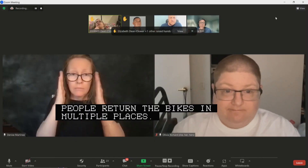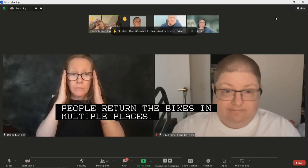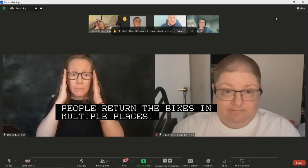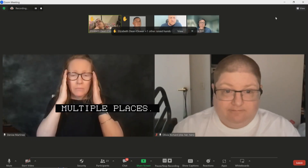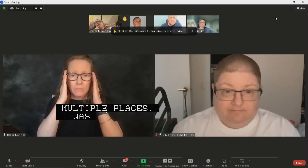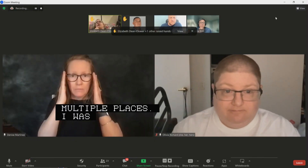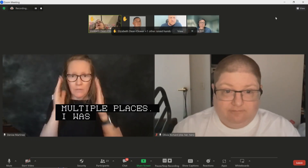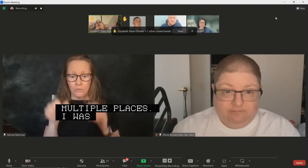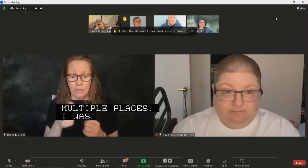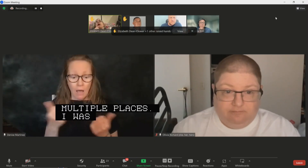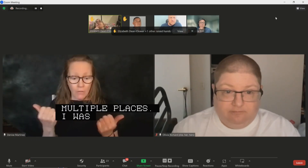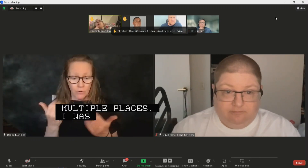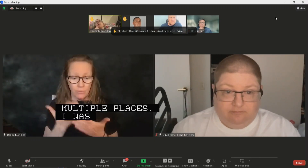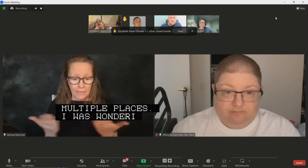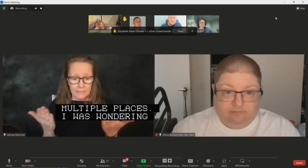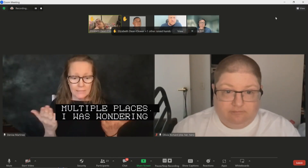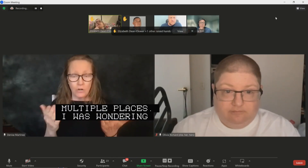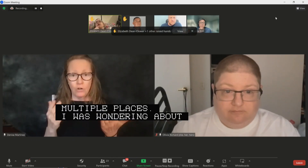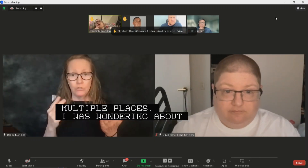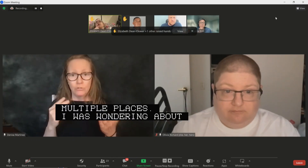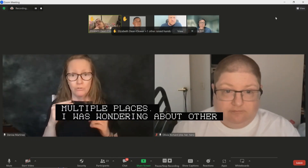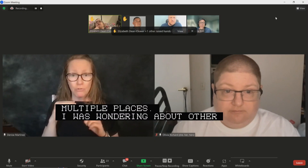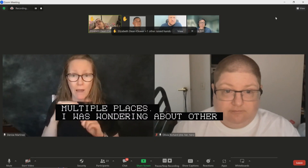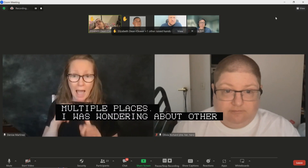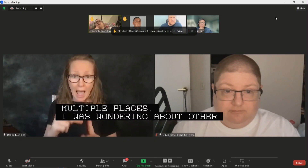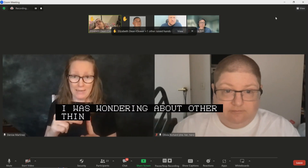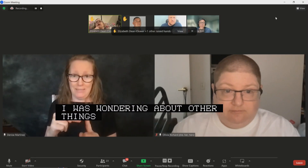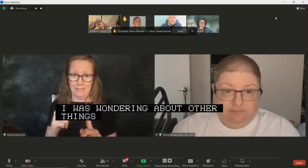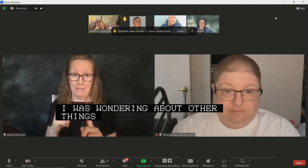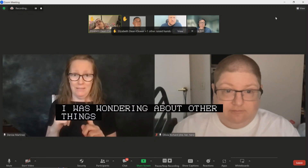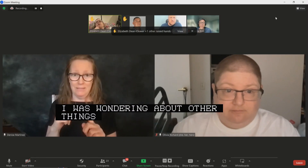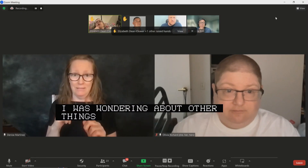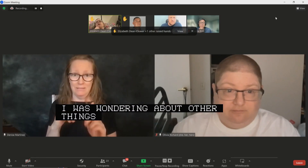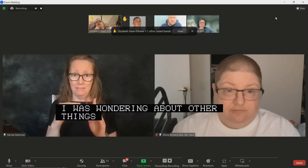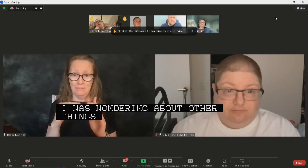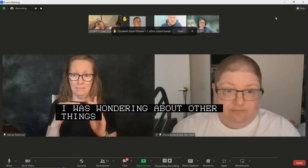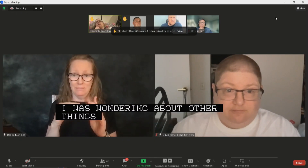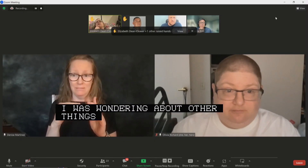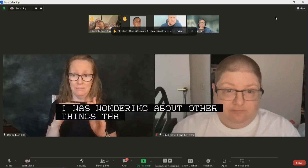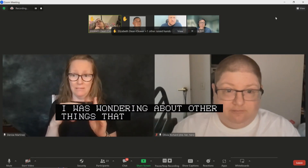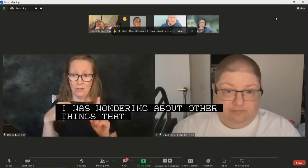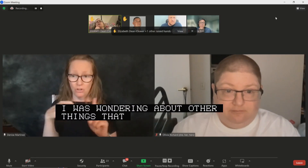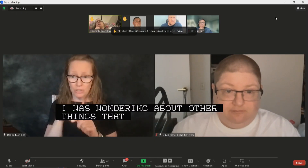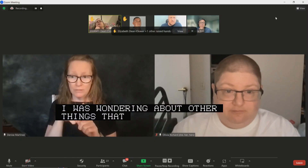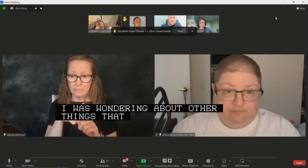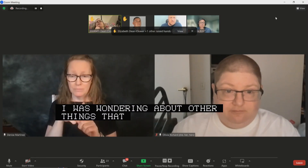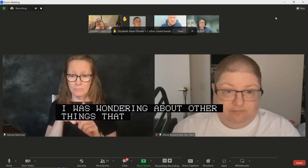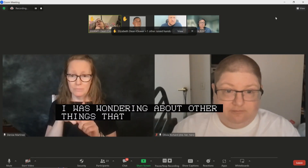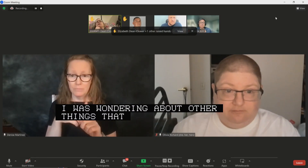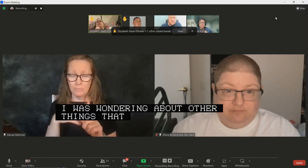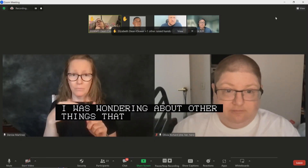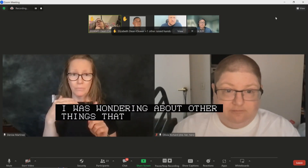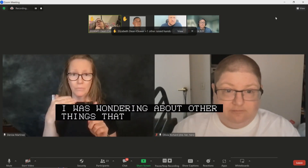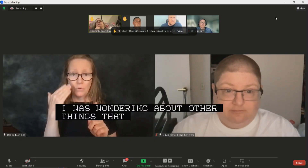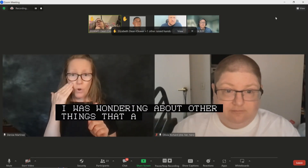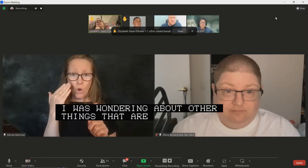tracked for, like on both ends, is there any way that that might be a way that the system could be